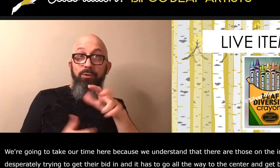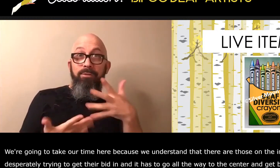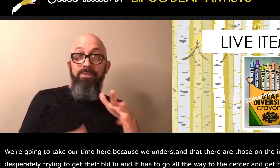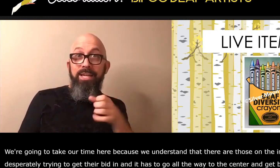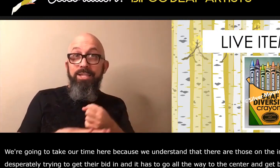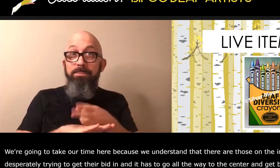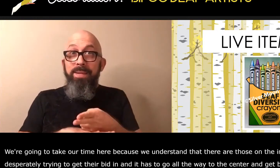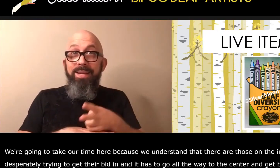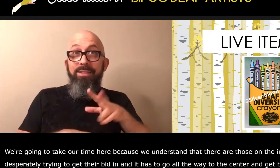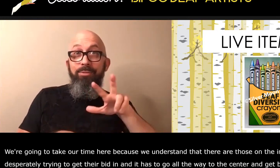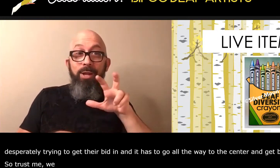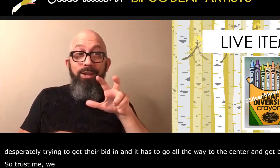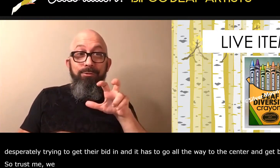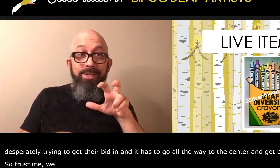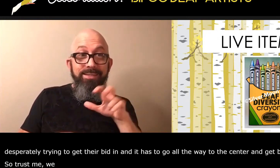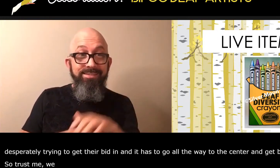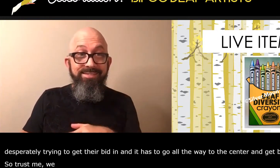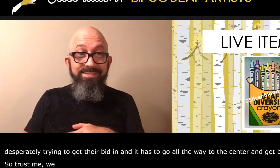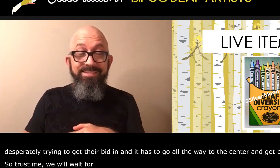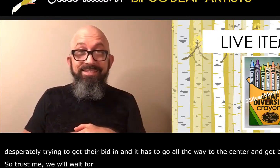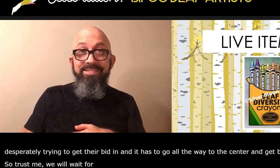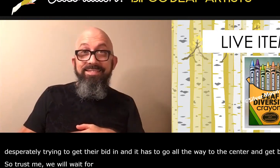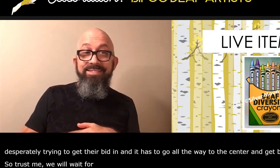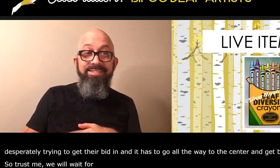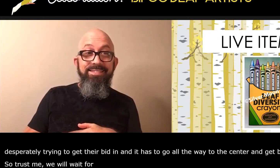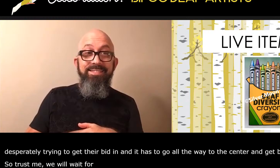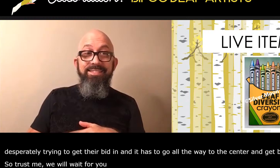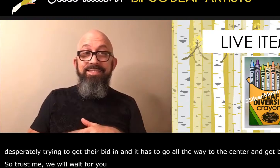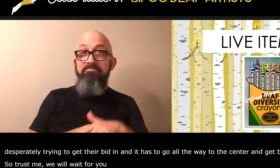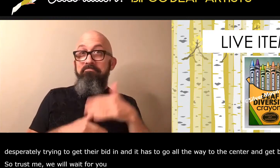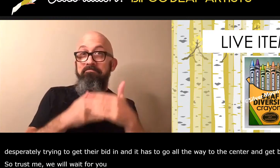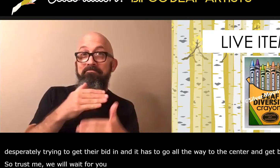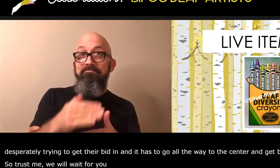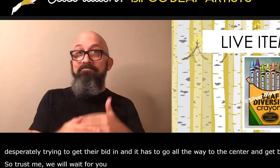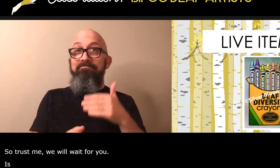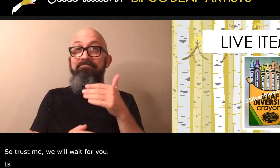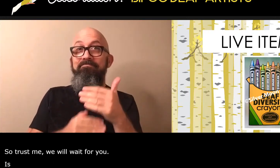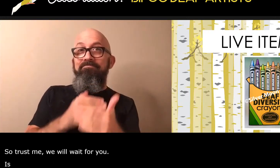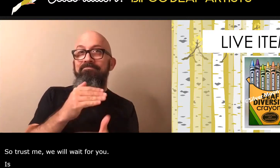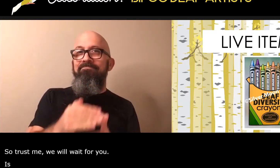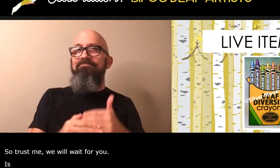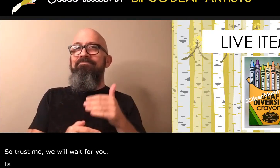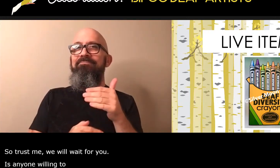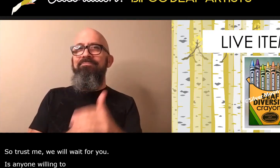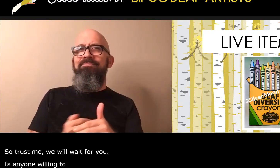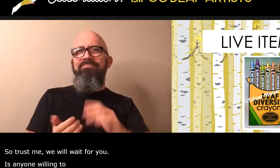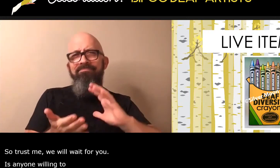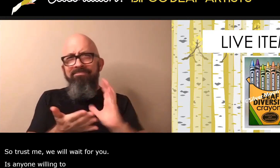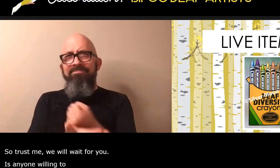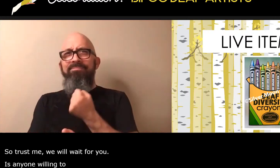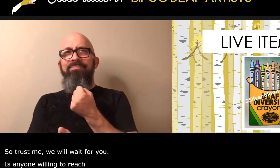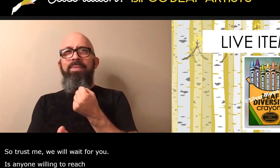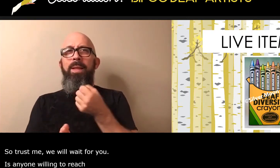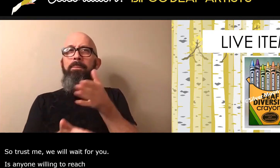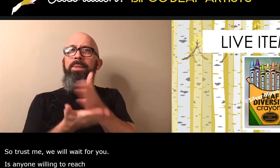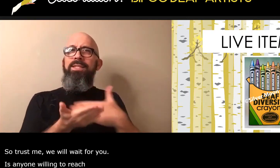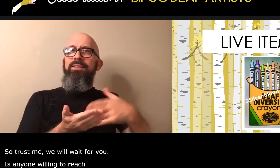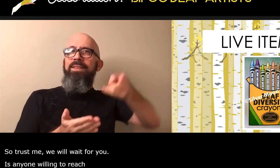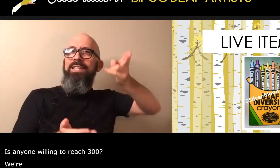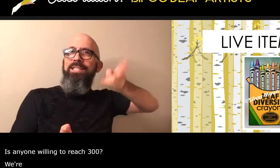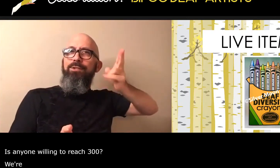will wait for you. Is anyone willing to reach 300? We're keeping the bidding